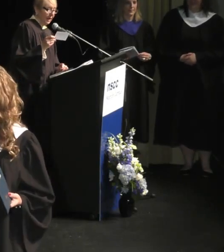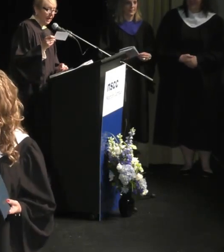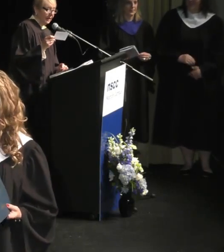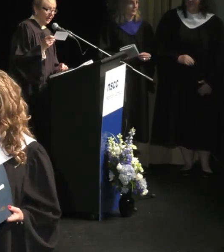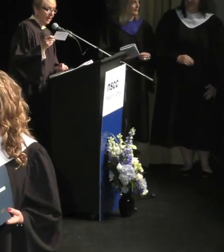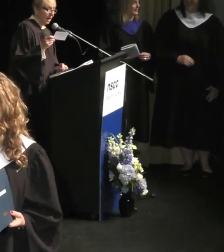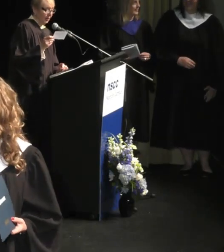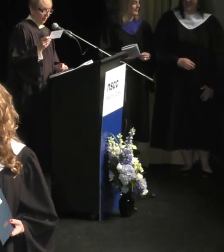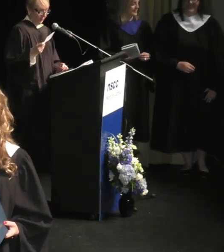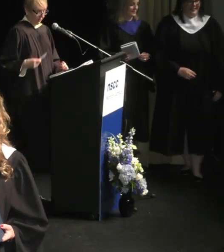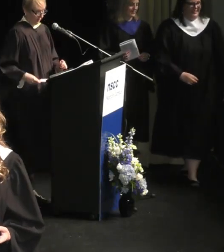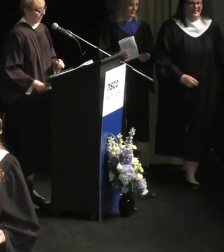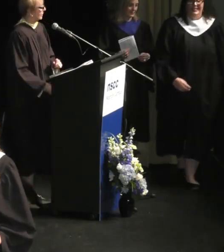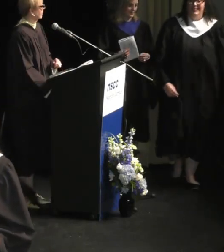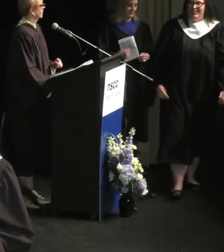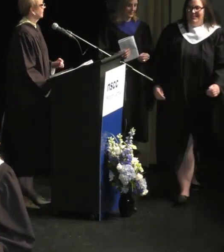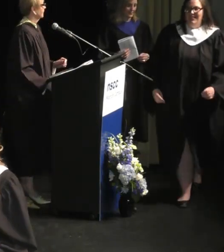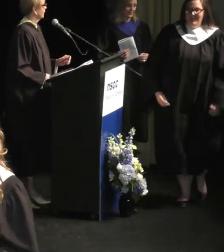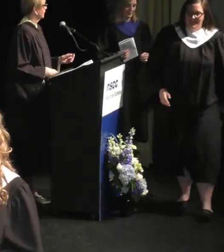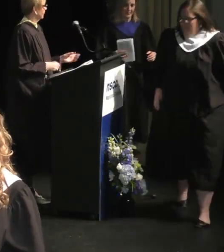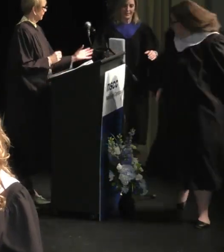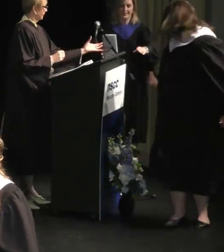Samantha Blackie, honors.